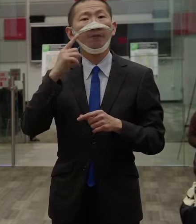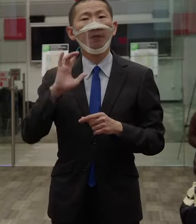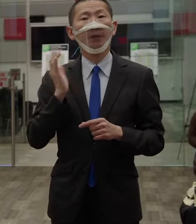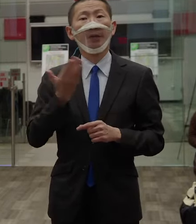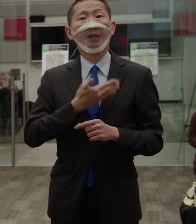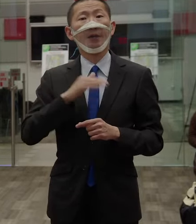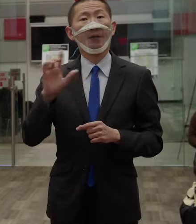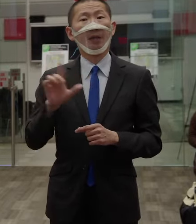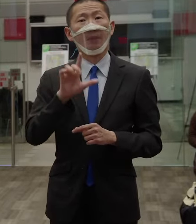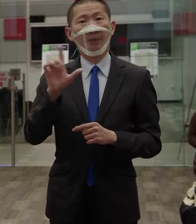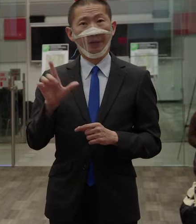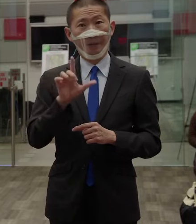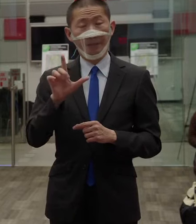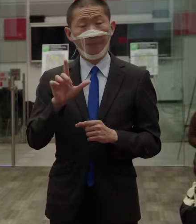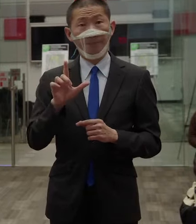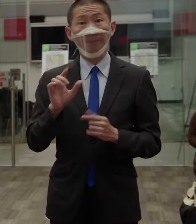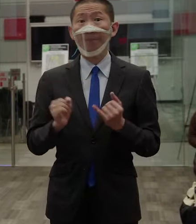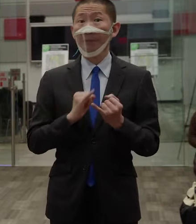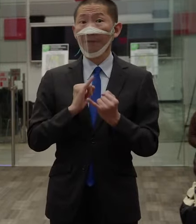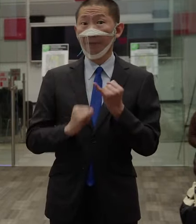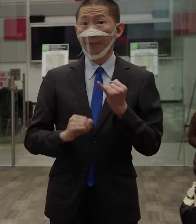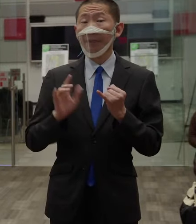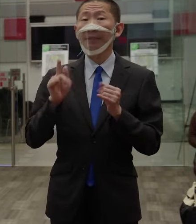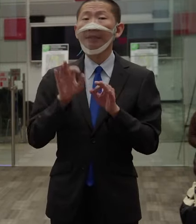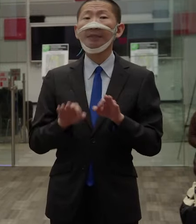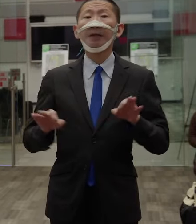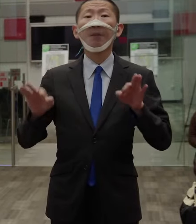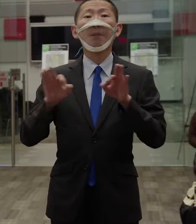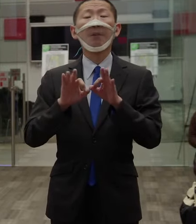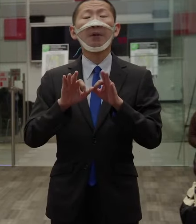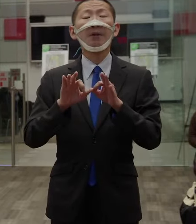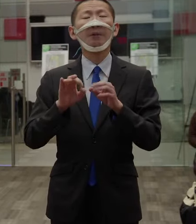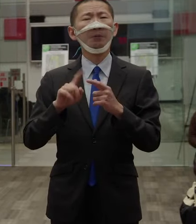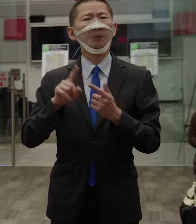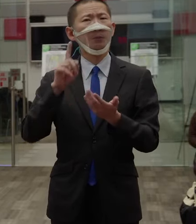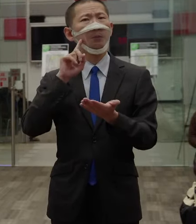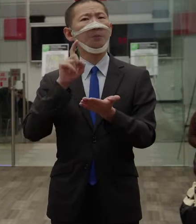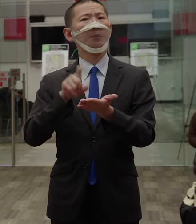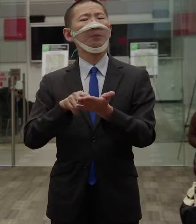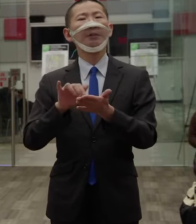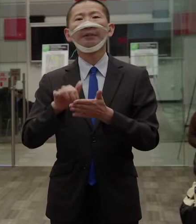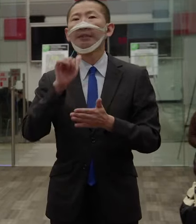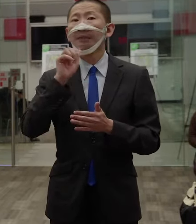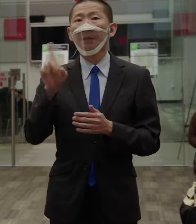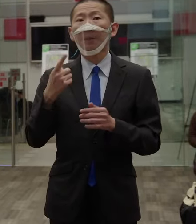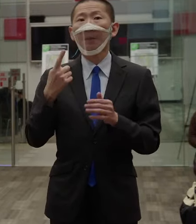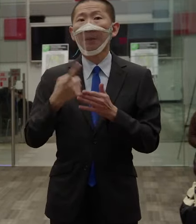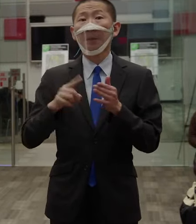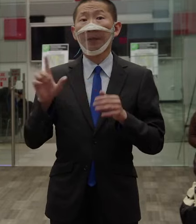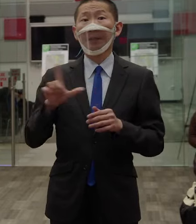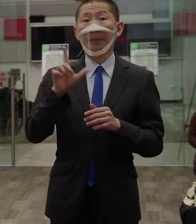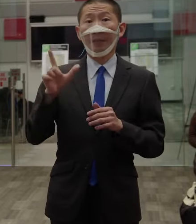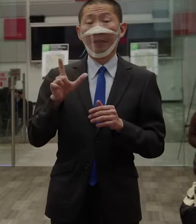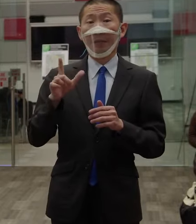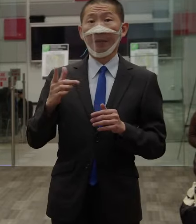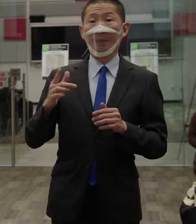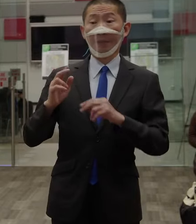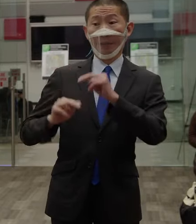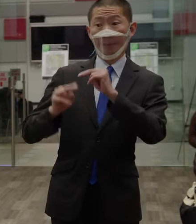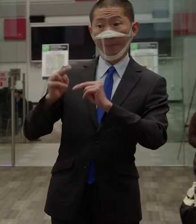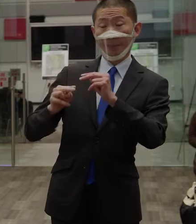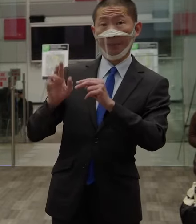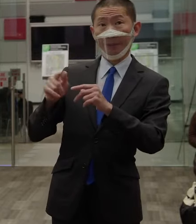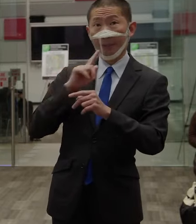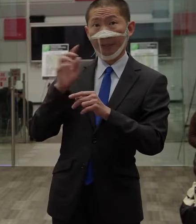our library. Finally, it is important to note that it is not only what the library builds that is